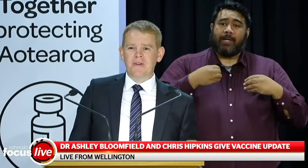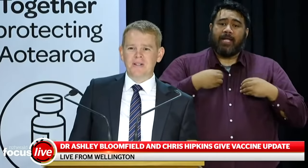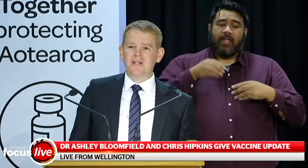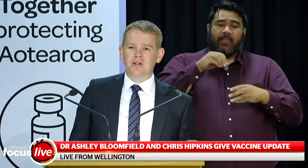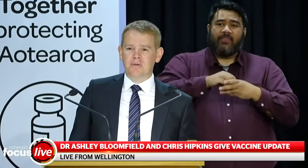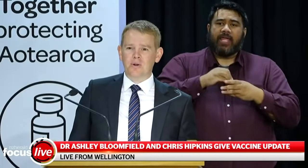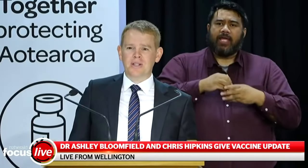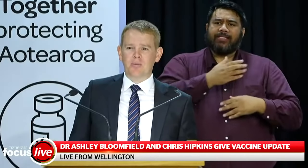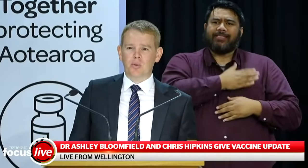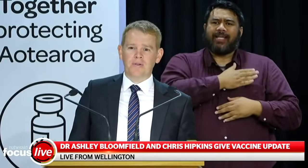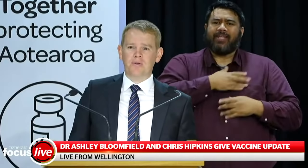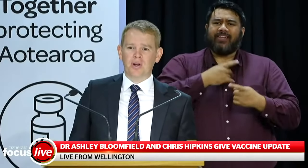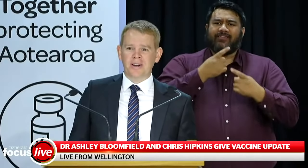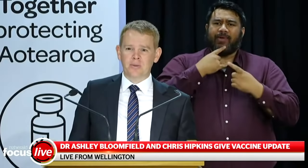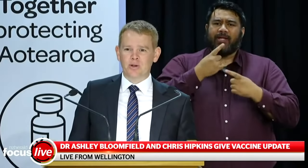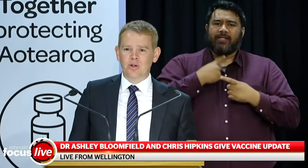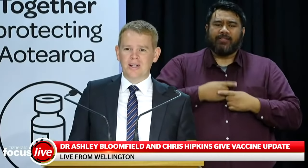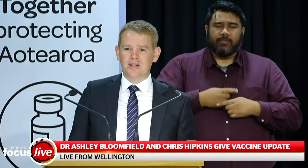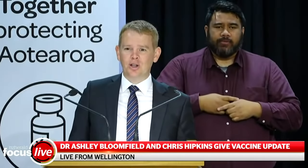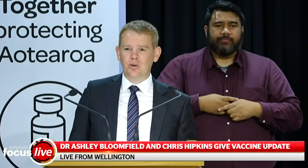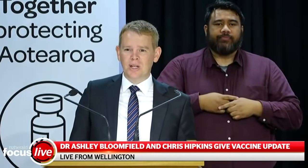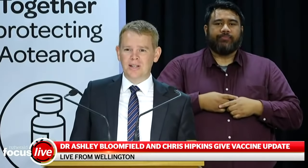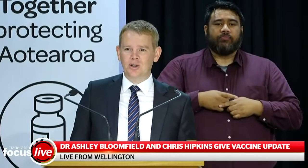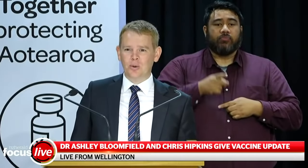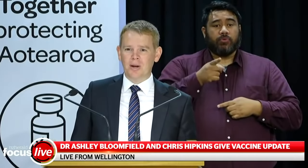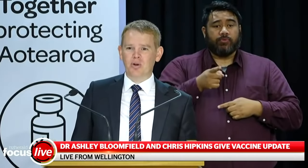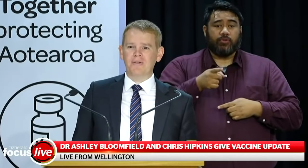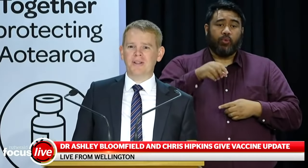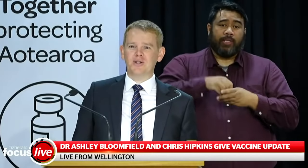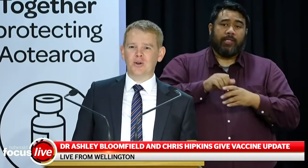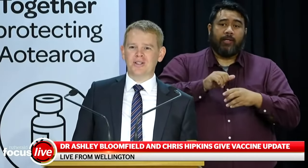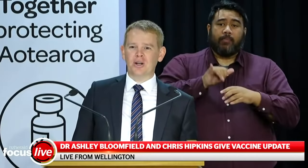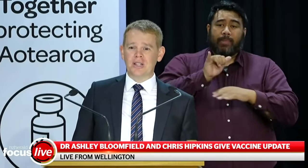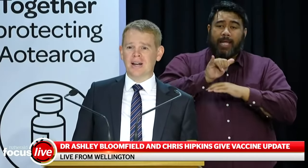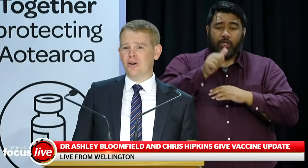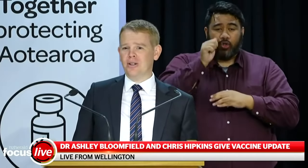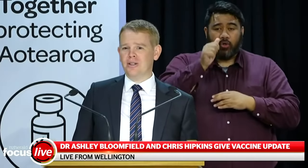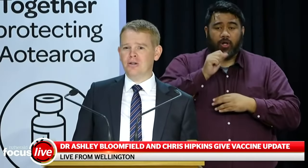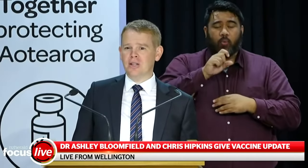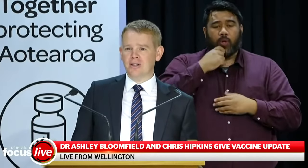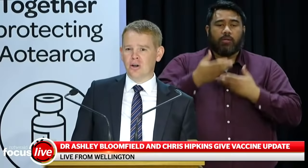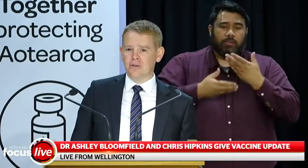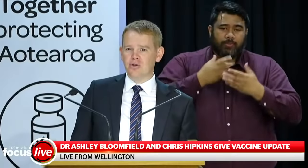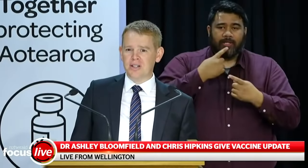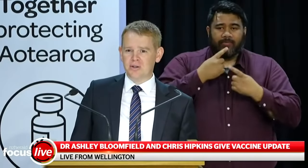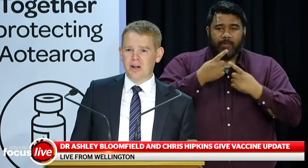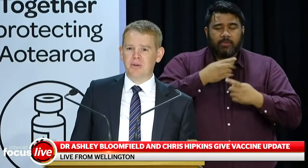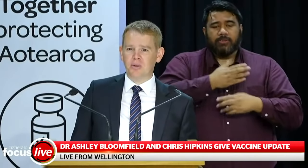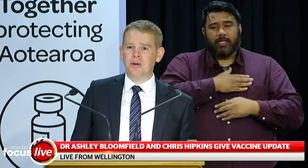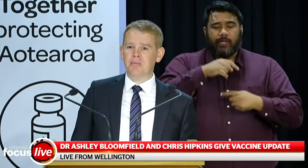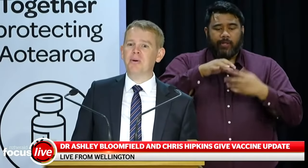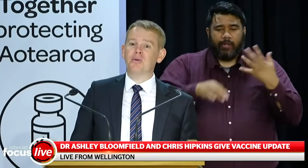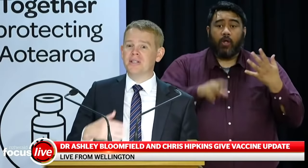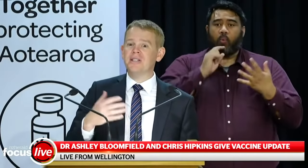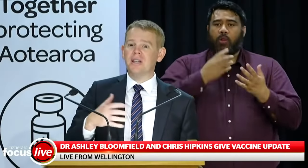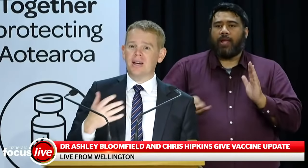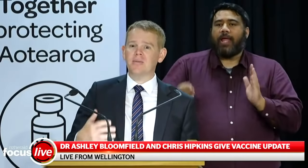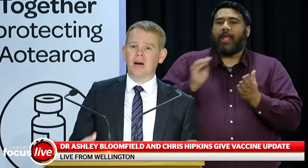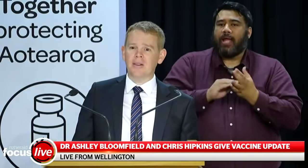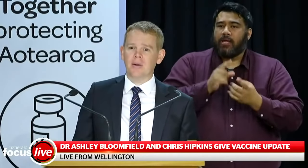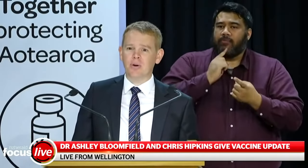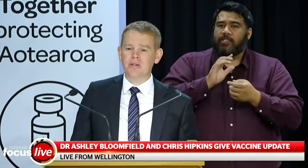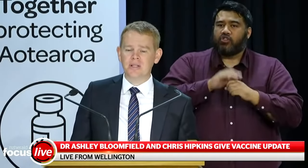safety briefings. So, for example, if you're flying from Australia to New Zealand, you'll get briefings on, downloading the New Zealand COVID Tracer app. That'll be built